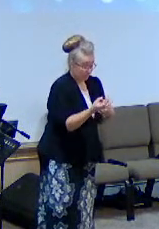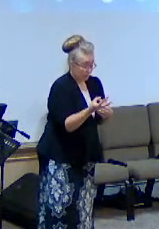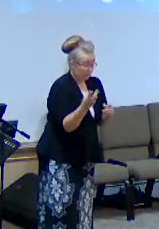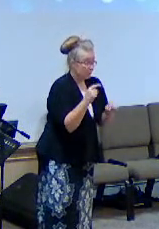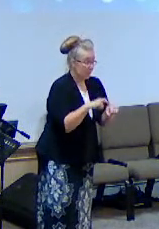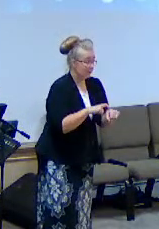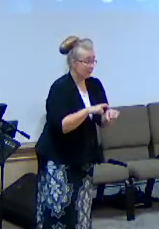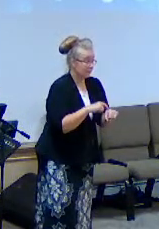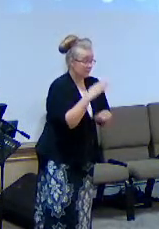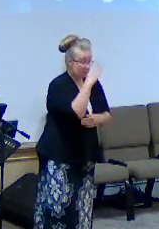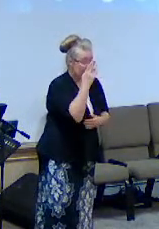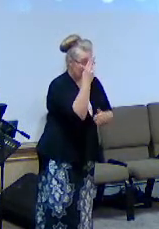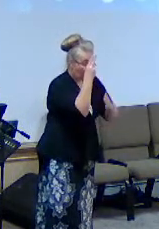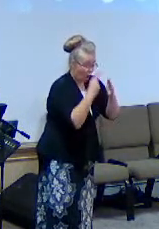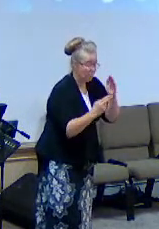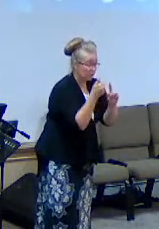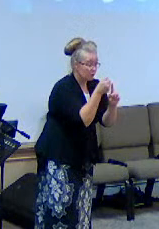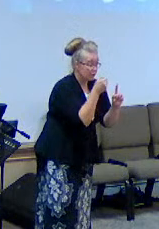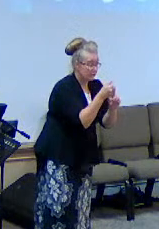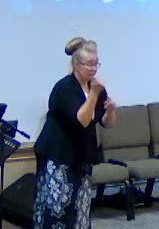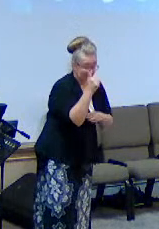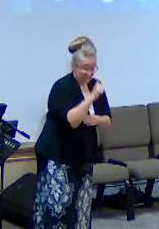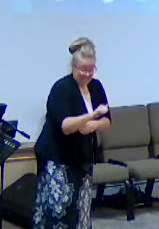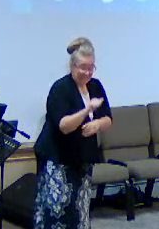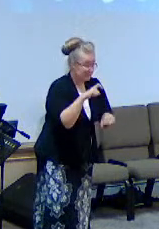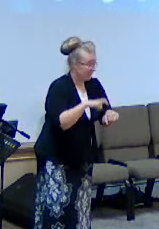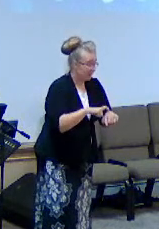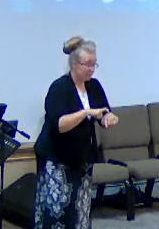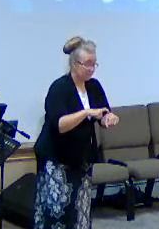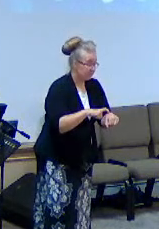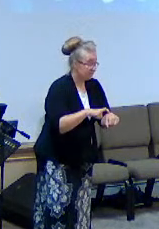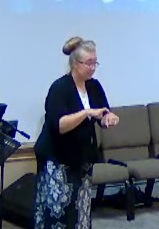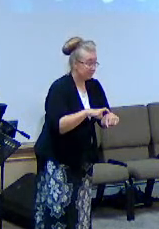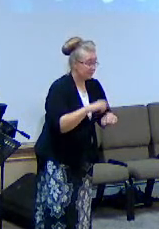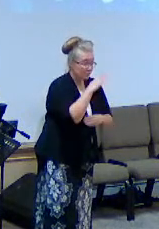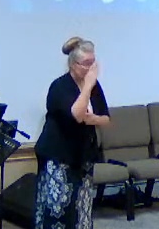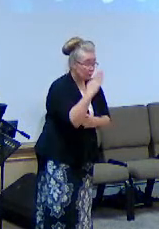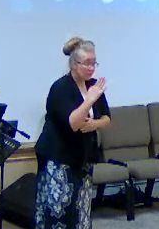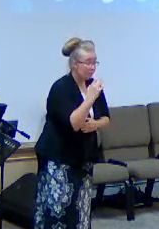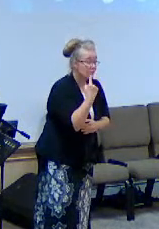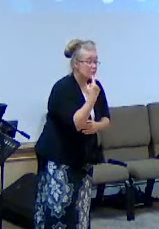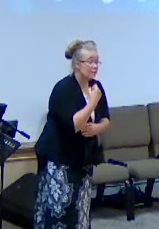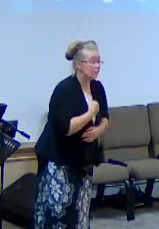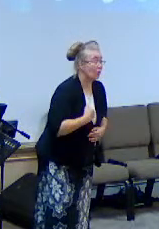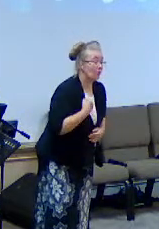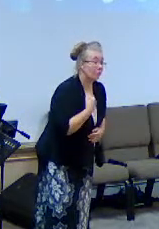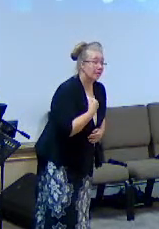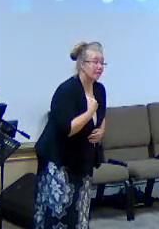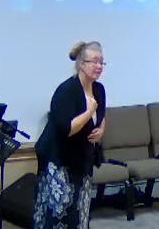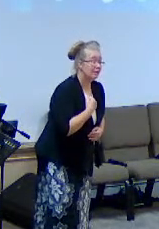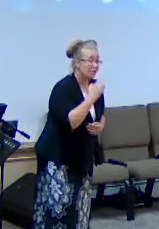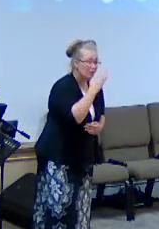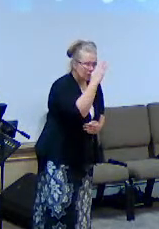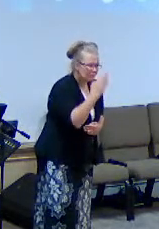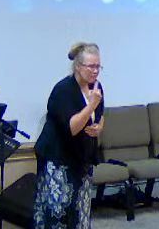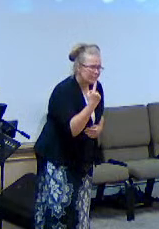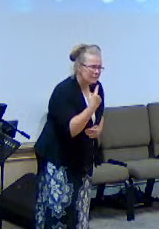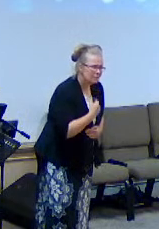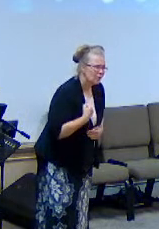And you've never humbled yourself in either one of those instances. You never apologized. You never said you were